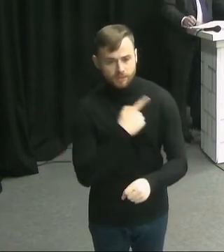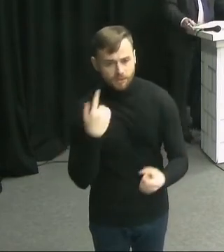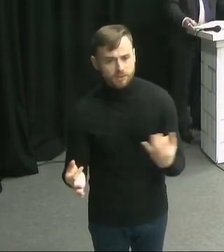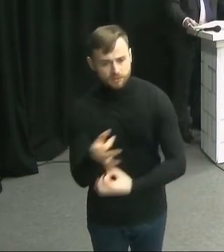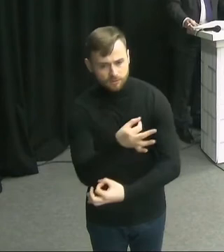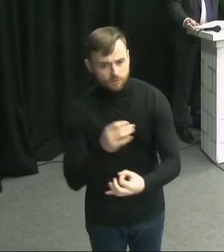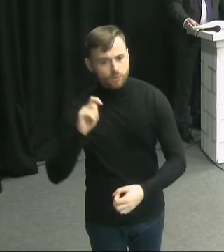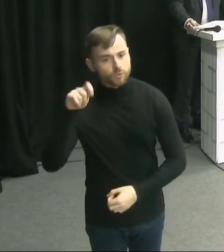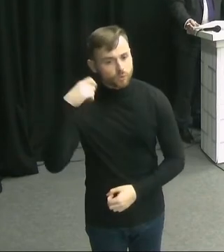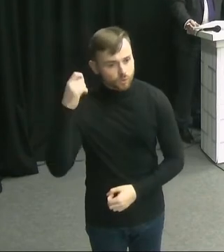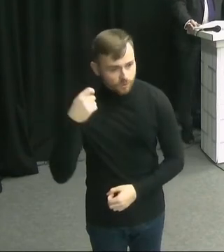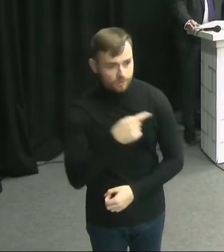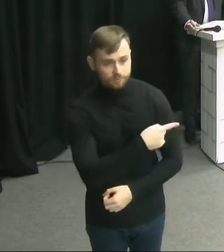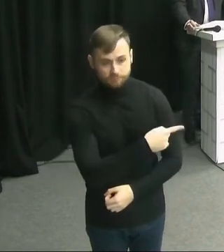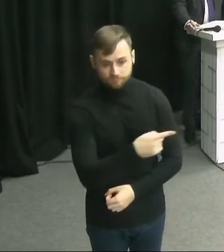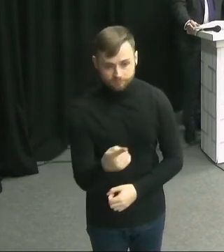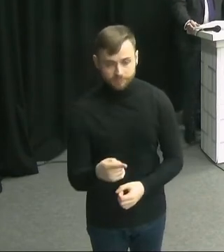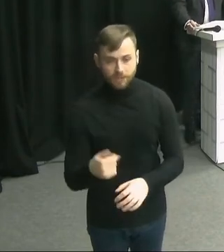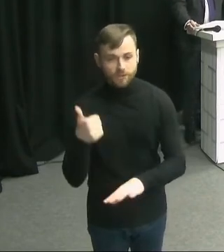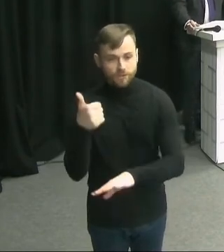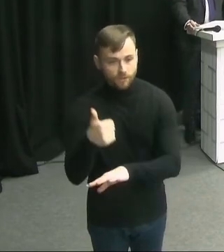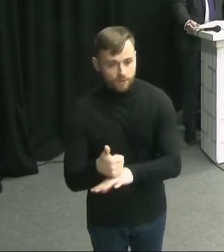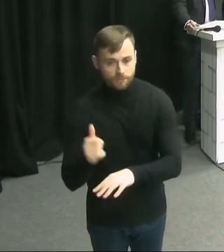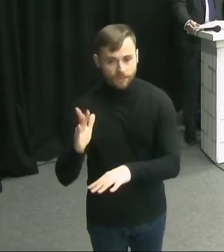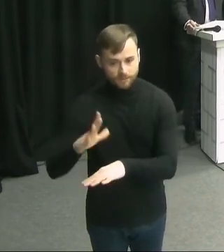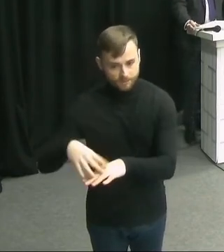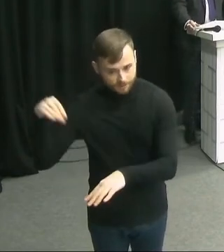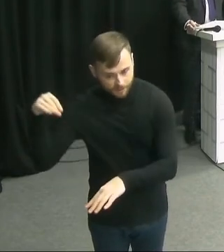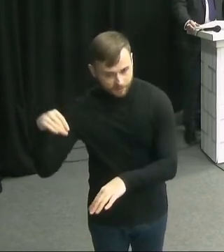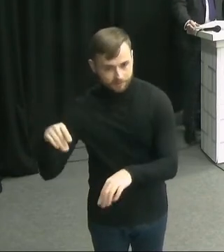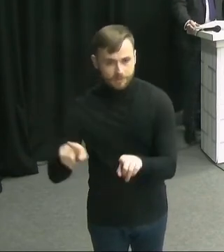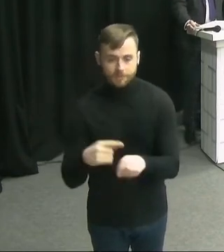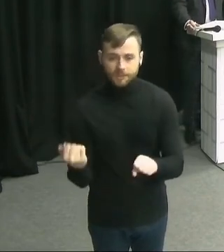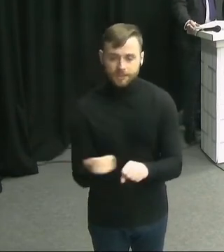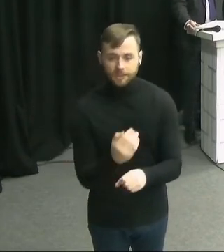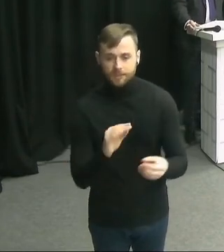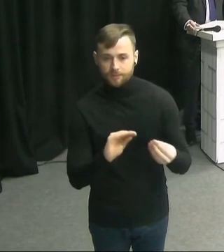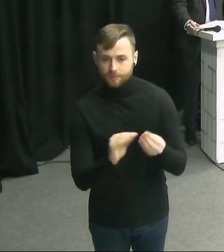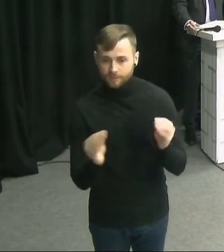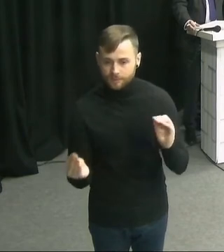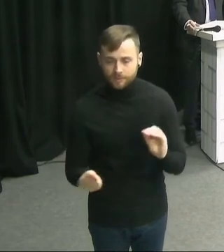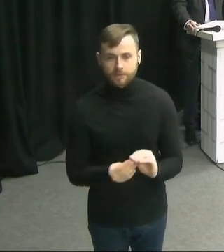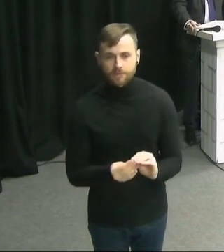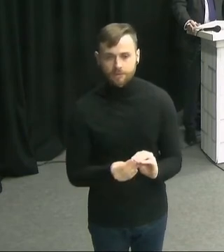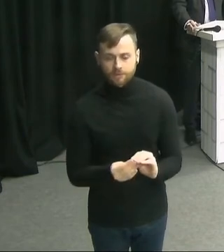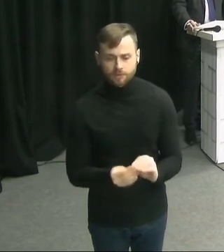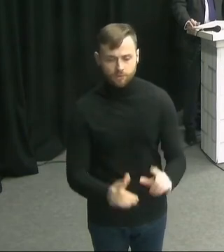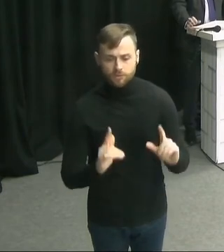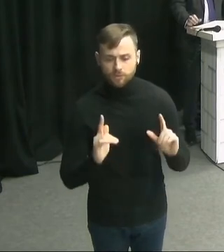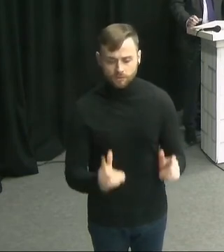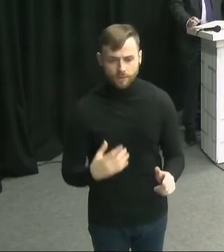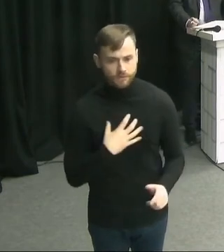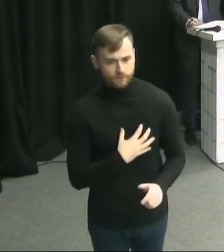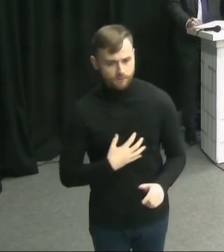million euros at least. Another question is we need to hold many discussions with